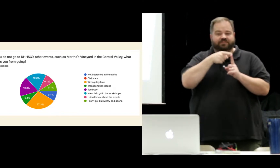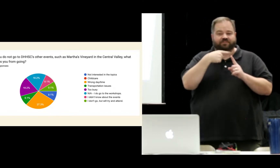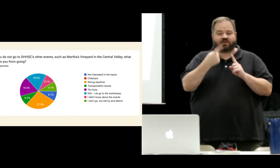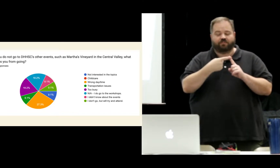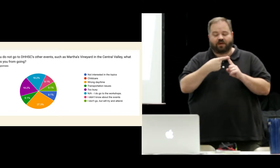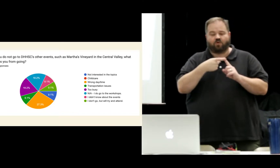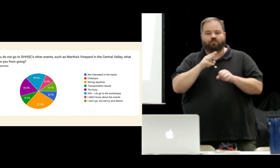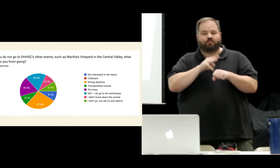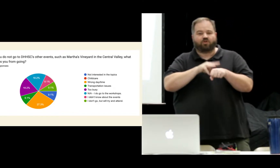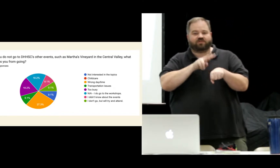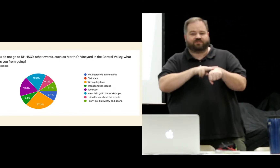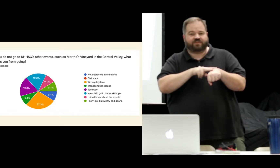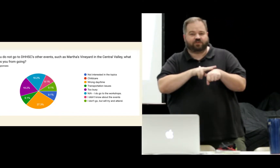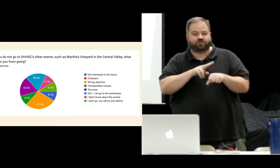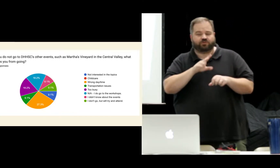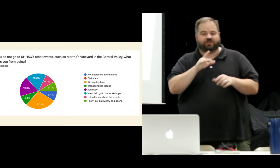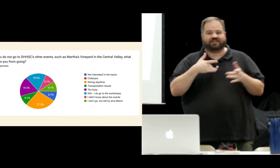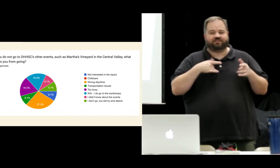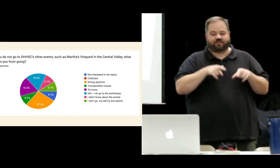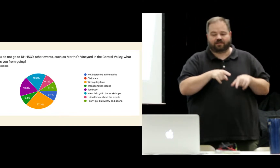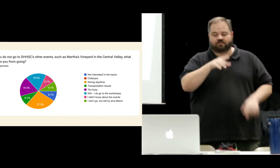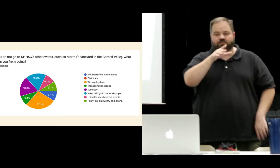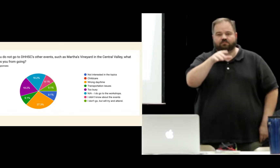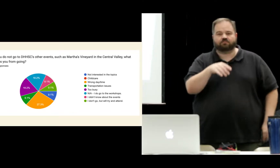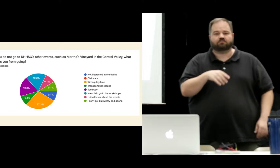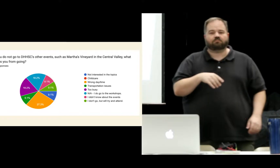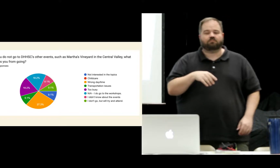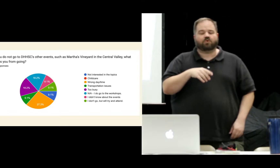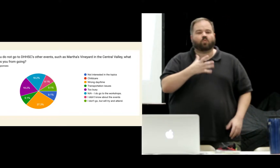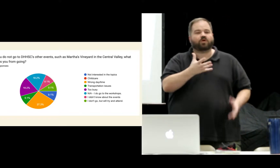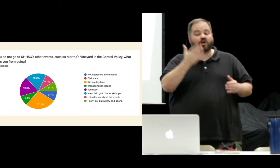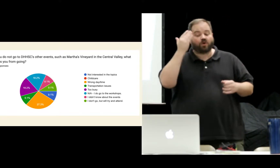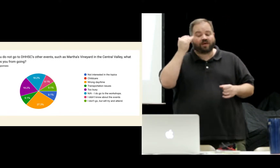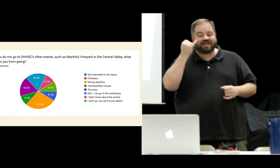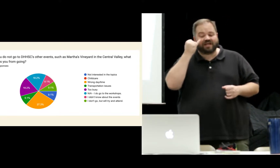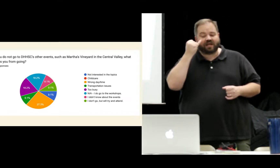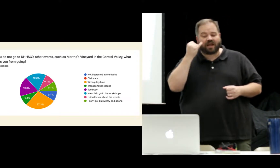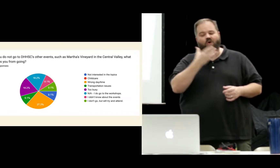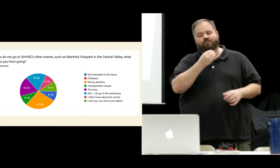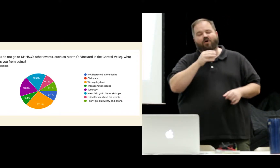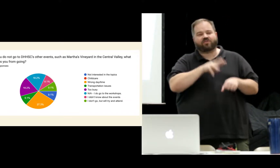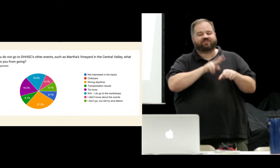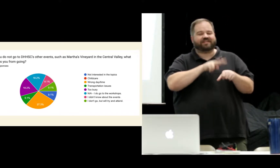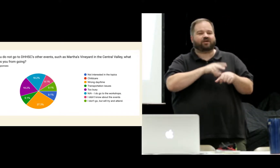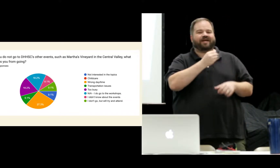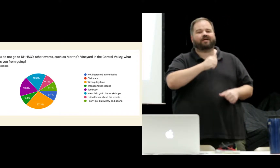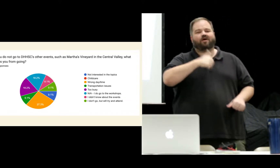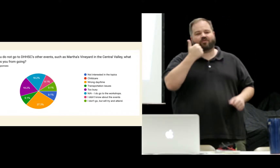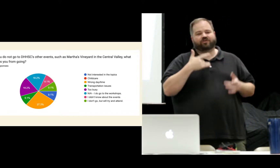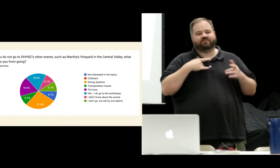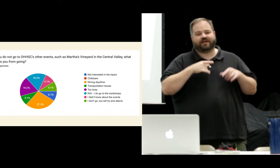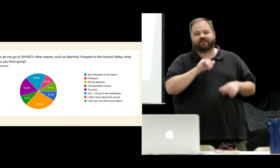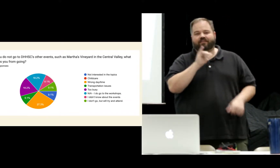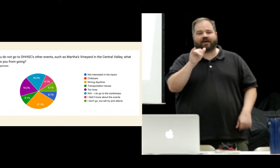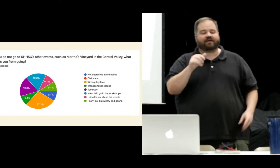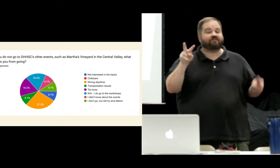Now this question specifically was in regards to the Martha's Vineyard event. Yeah, what Martha's Vineyard and other